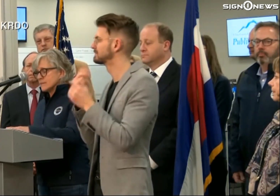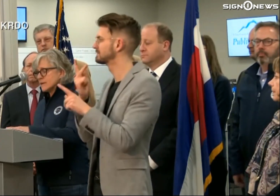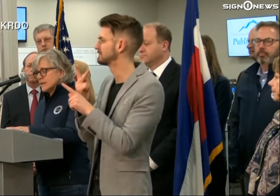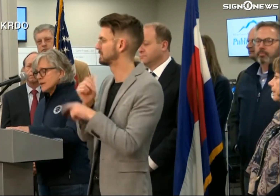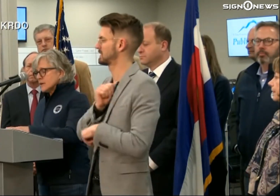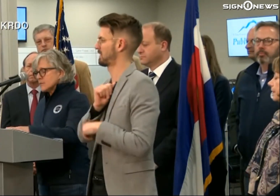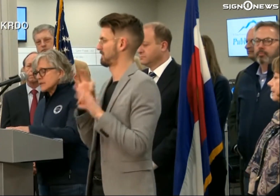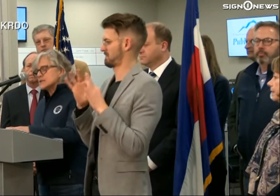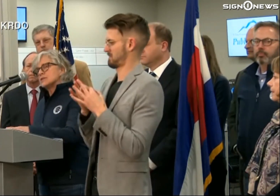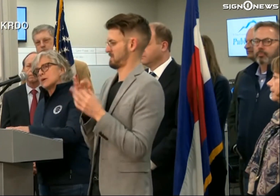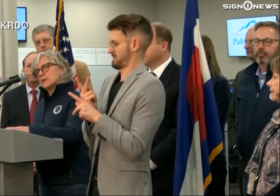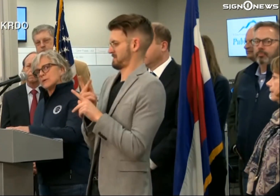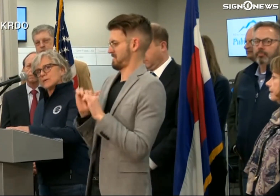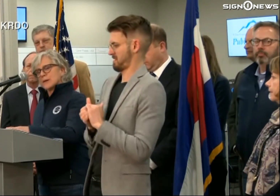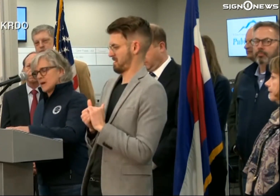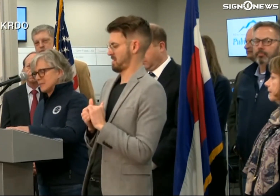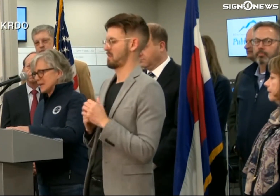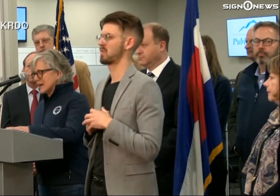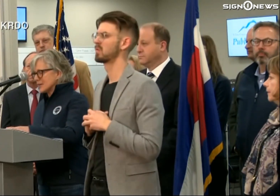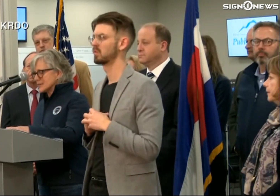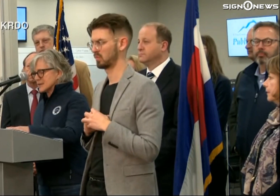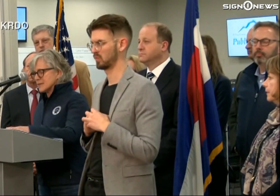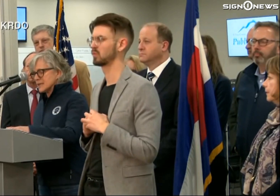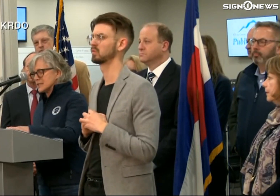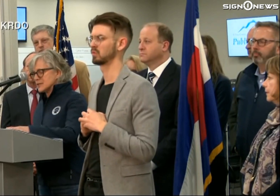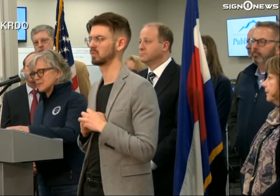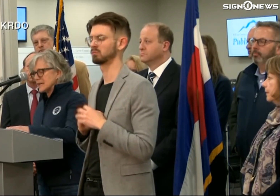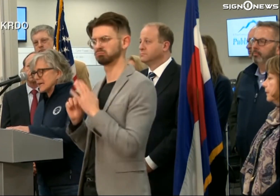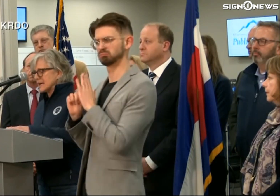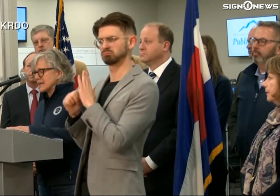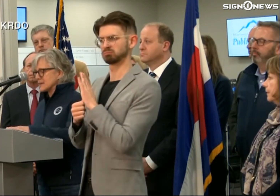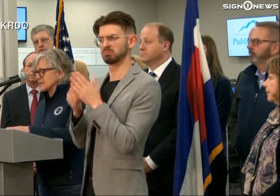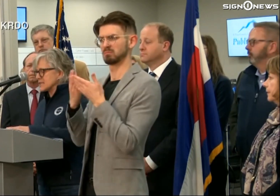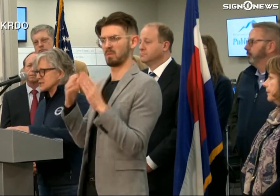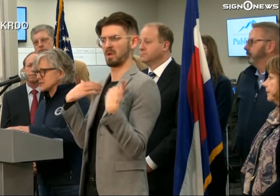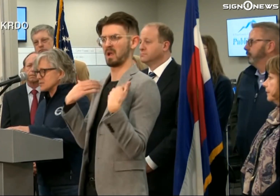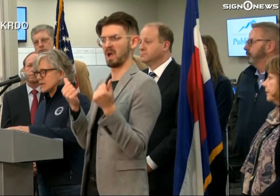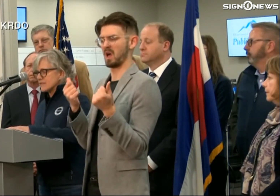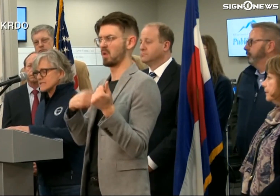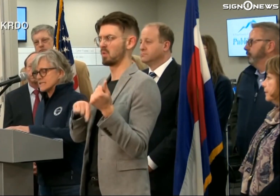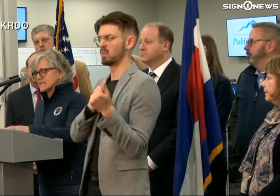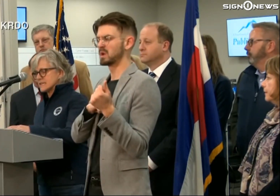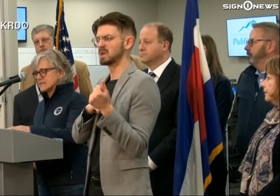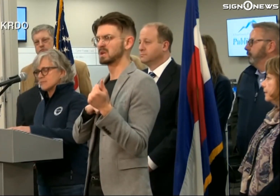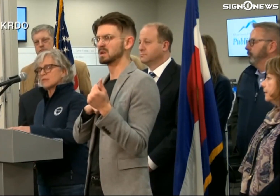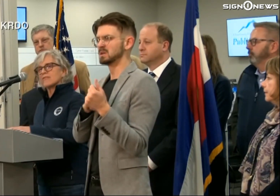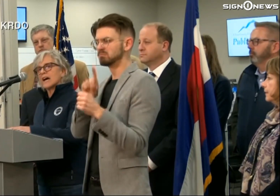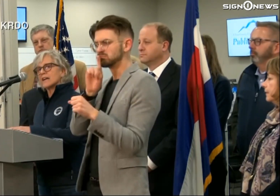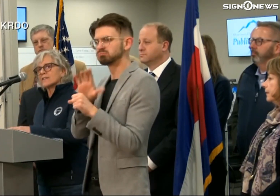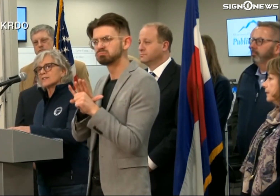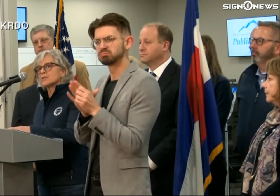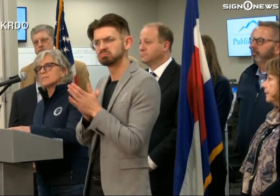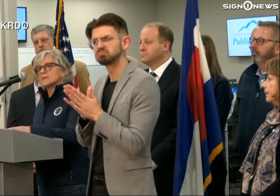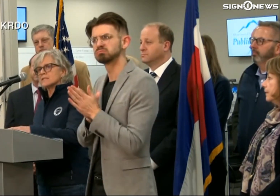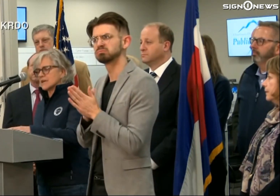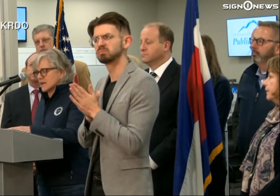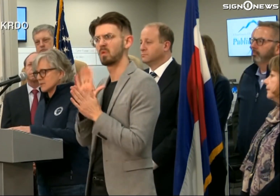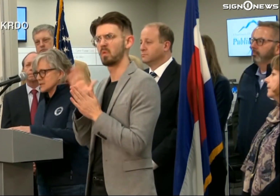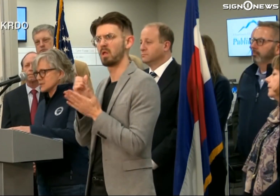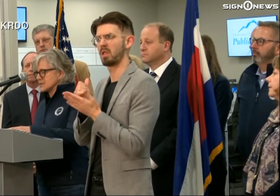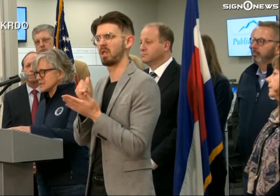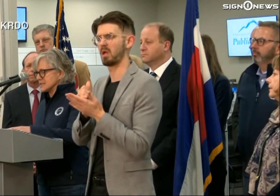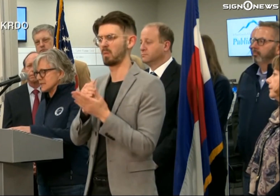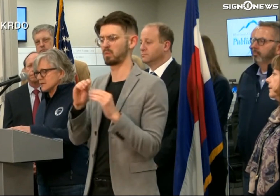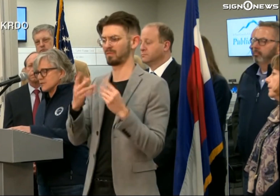time. Please know that public health is committed to mitigating the potential spread of this disease and providing the treatment